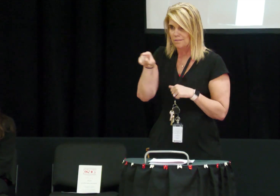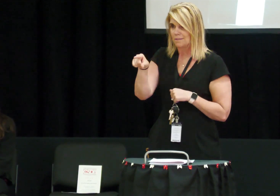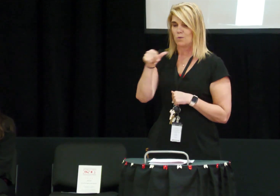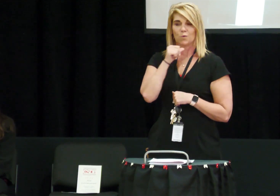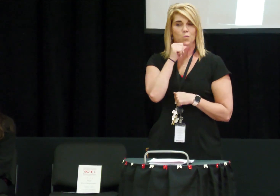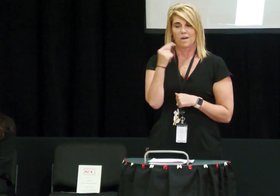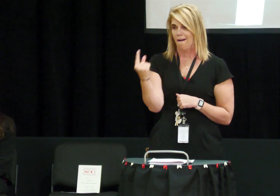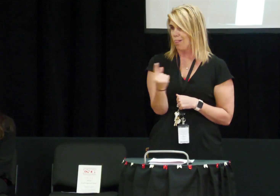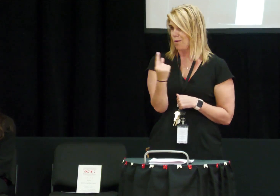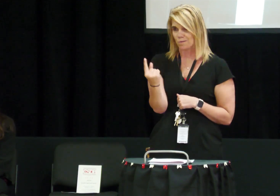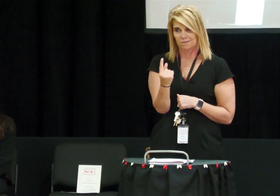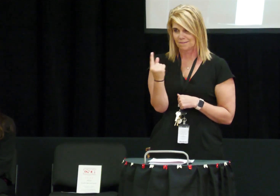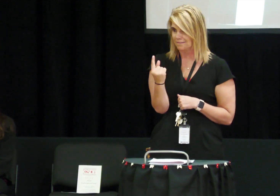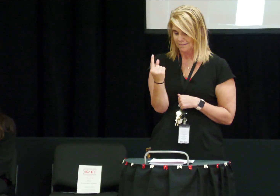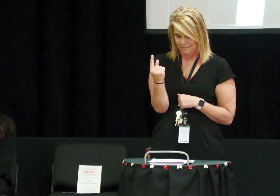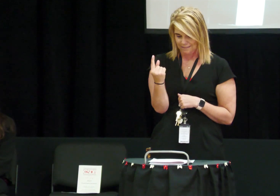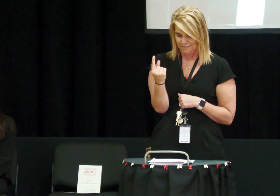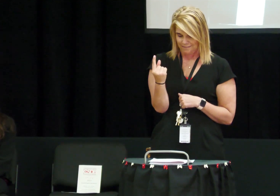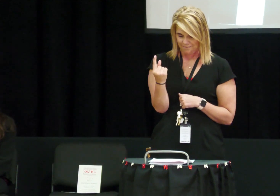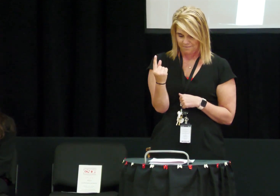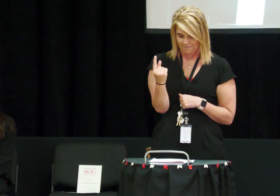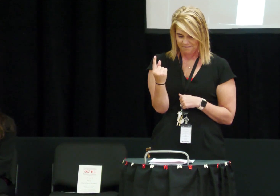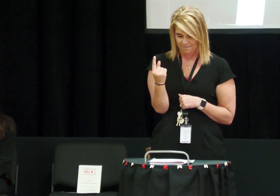Now remember, you are not alone.